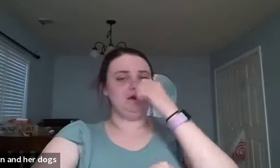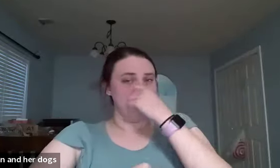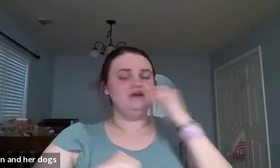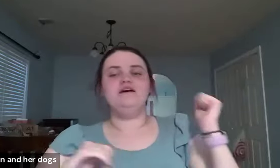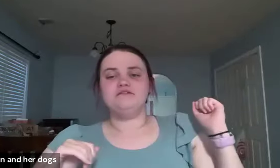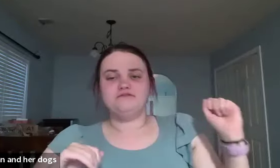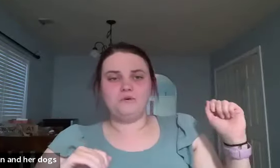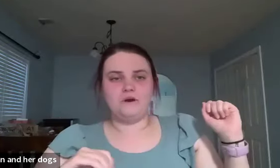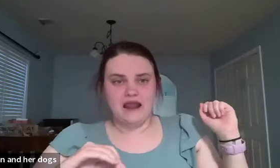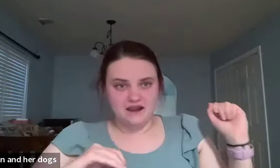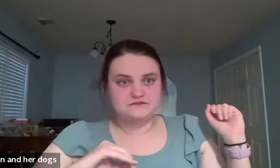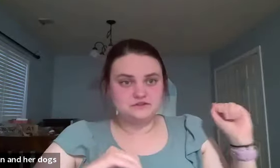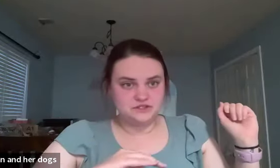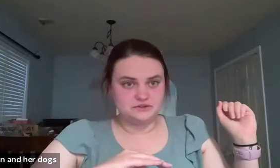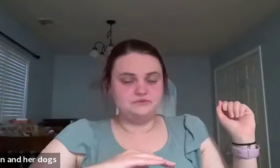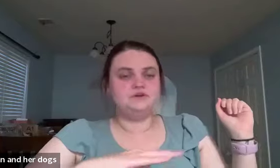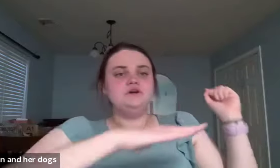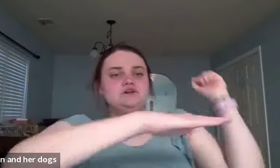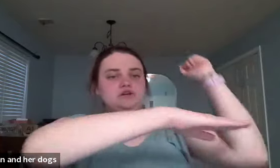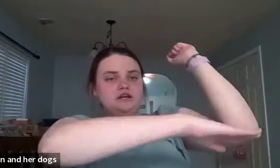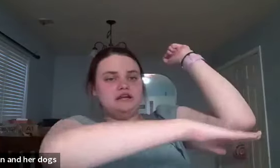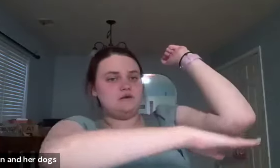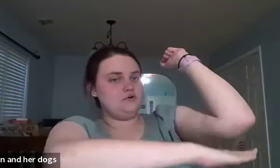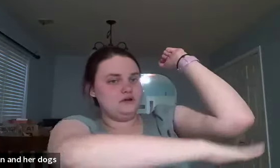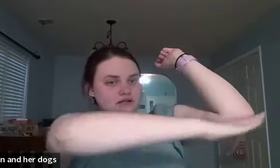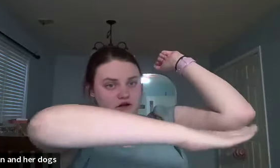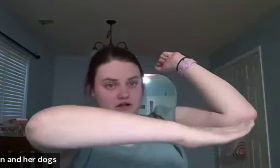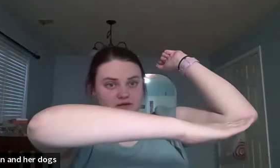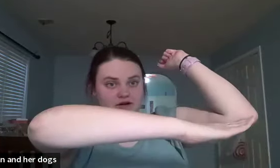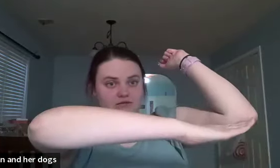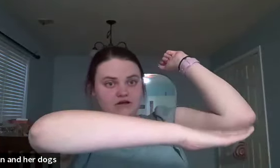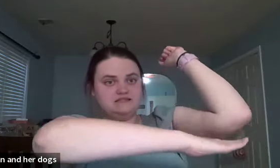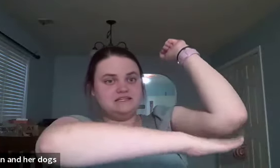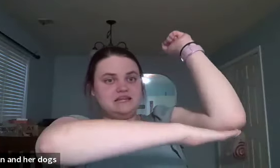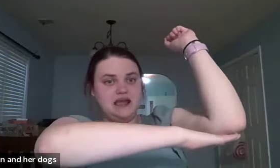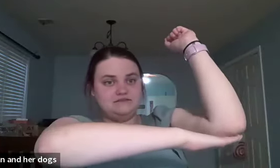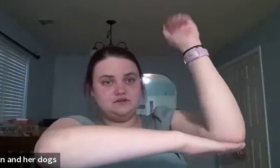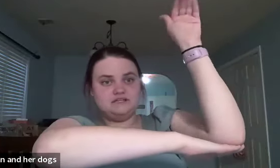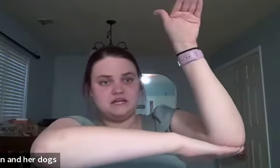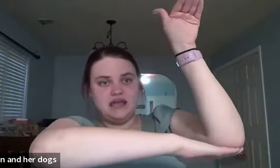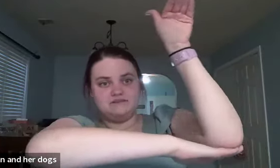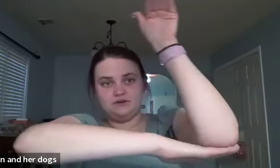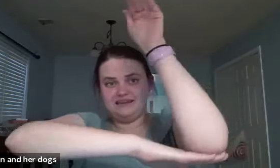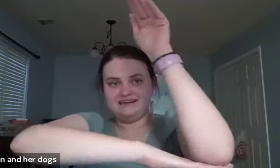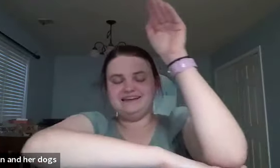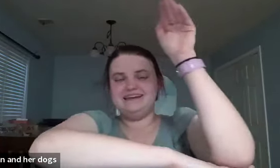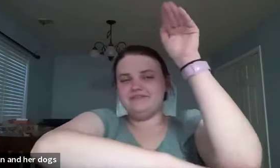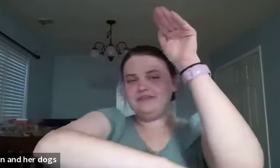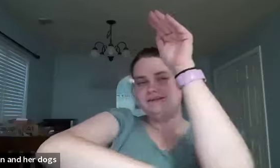Now, for afternoon, you're going to now put non-dominant arm across. Afternoon is going to have your hand, think